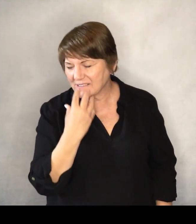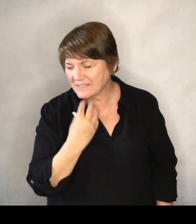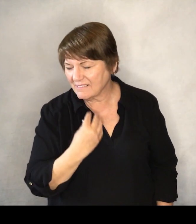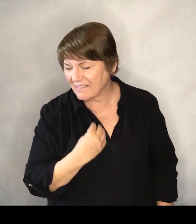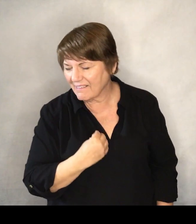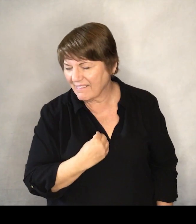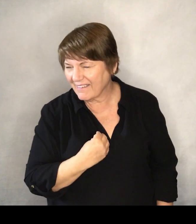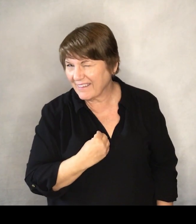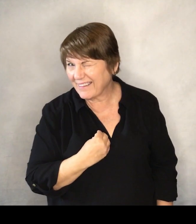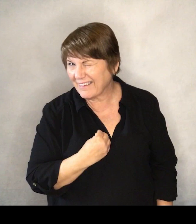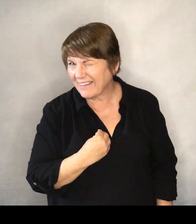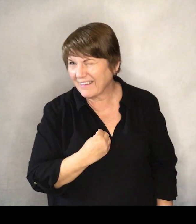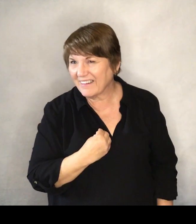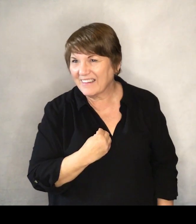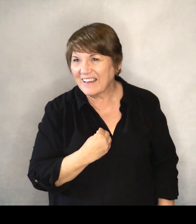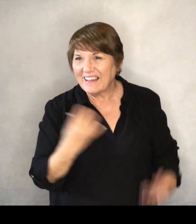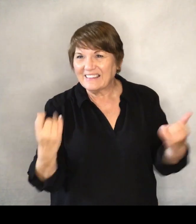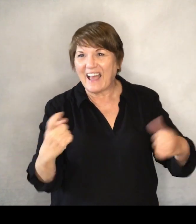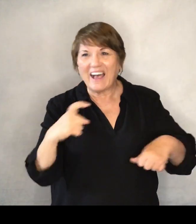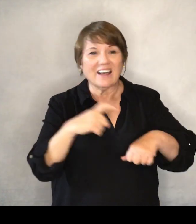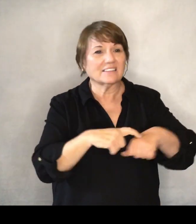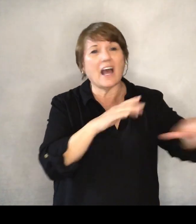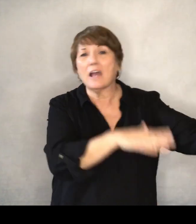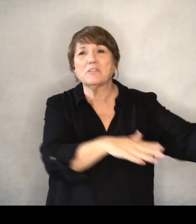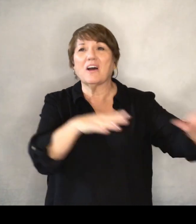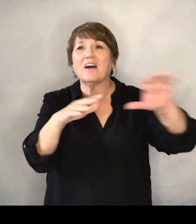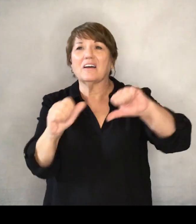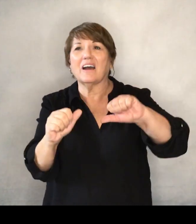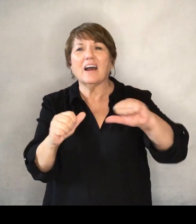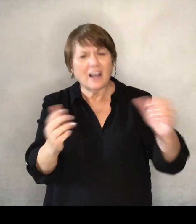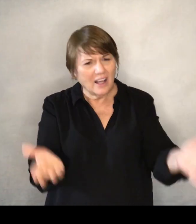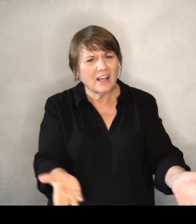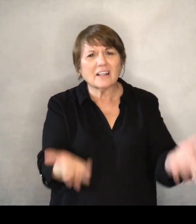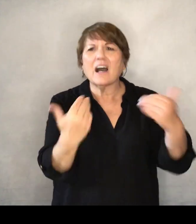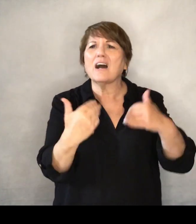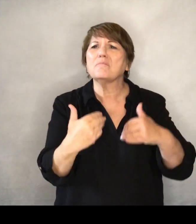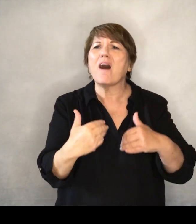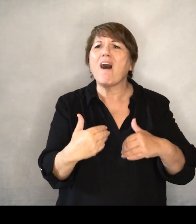asleep, and it's time to leave.